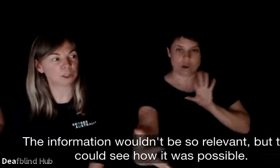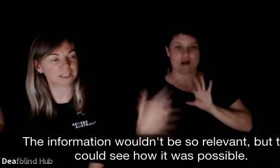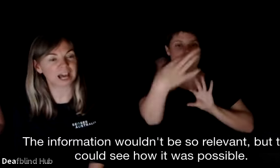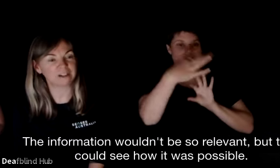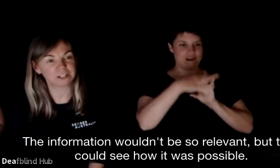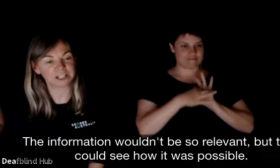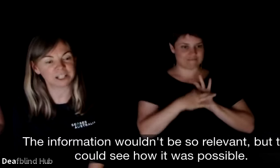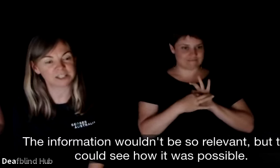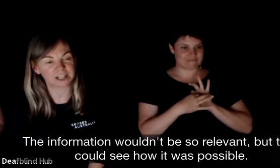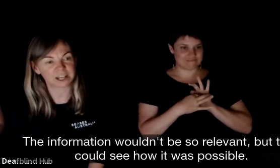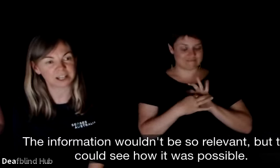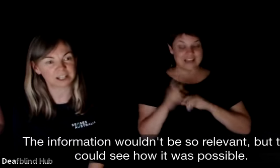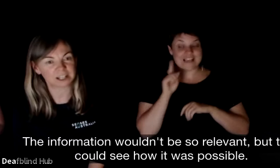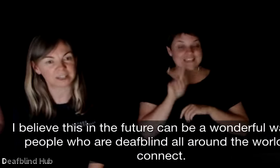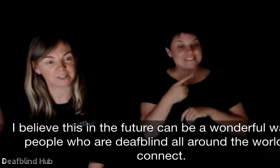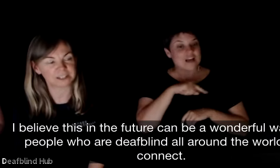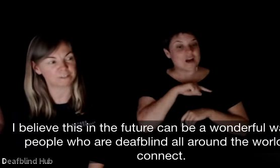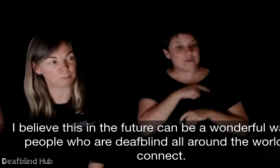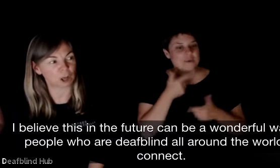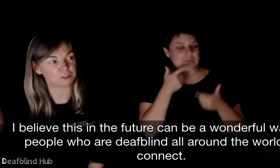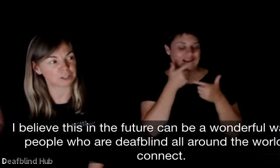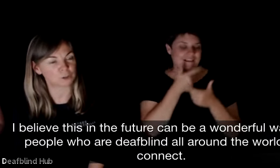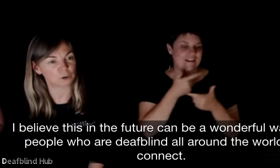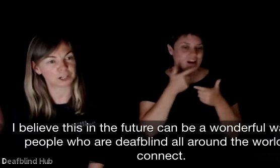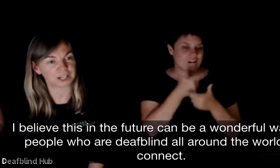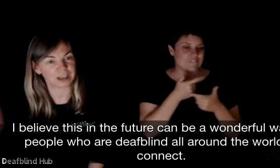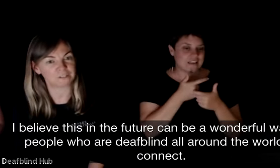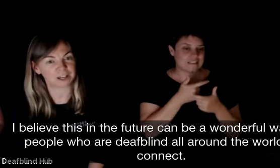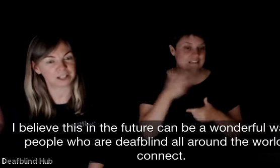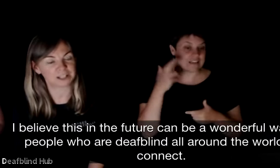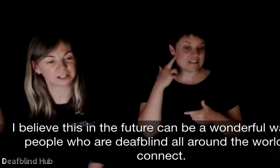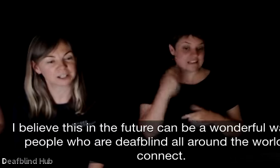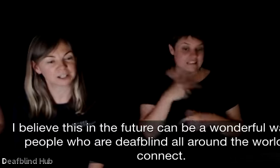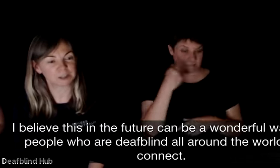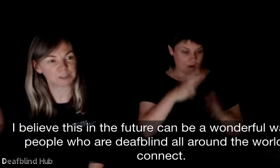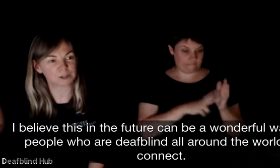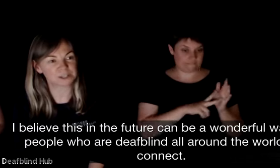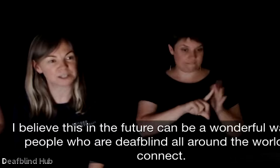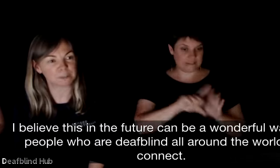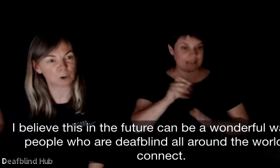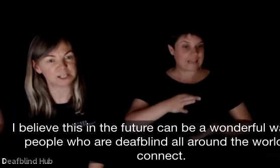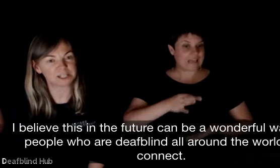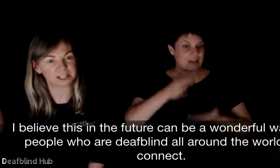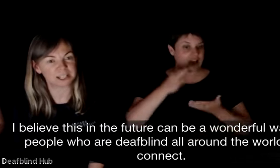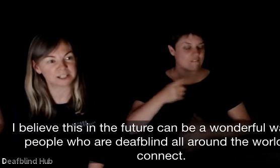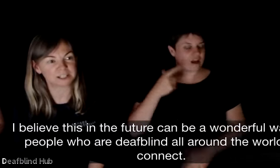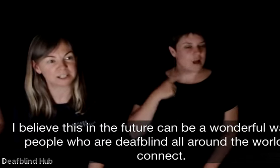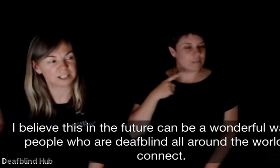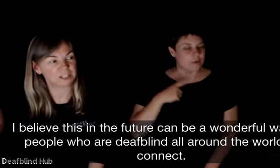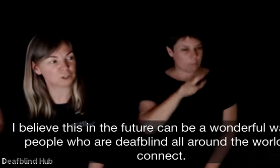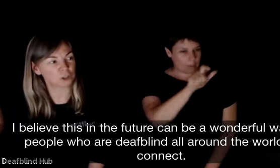We were laughing yesterday at the Deafblind Victorian Cafe because somebody